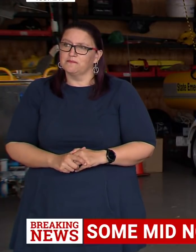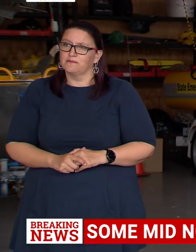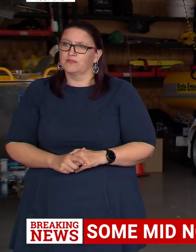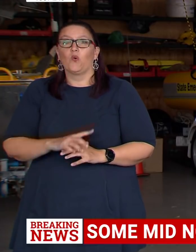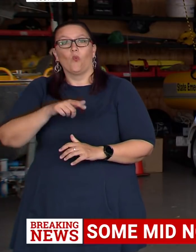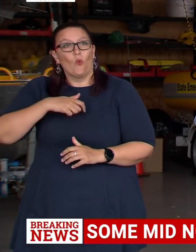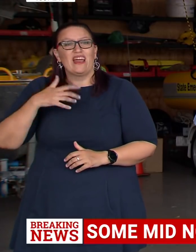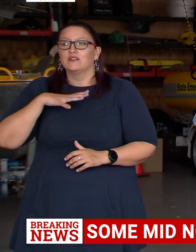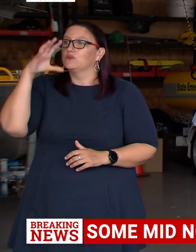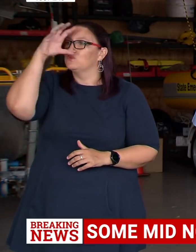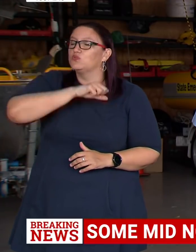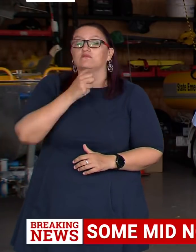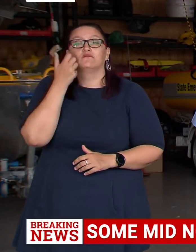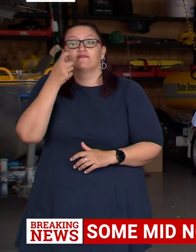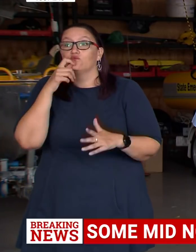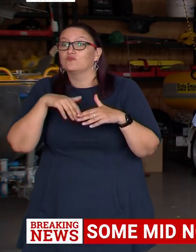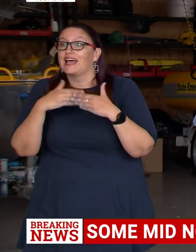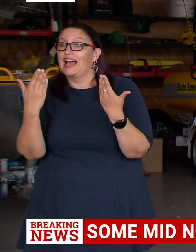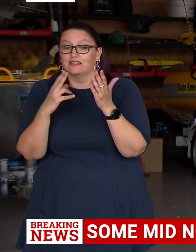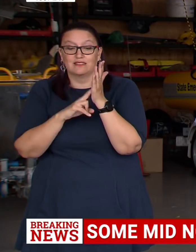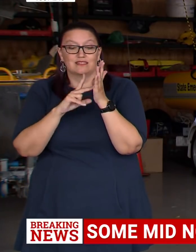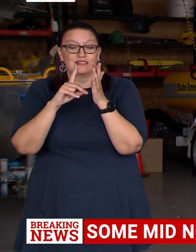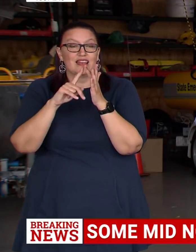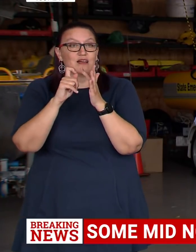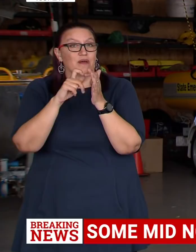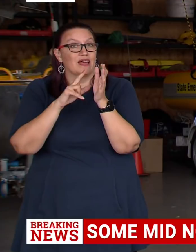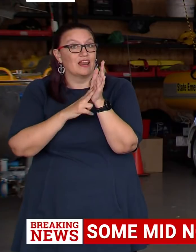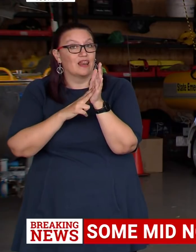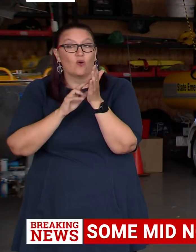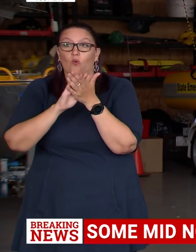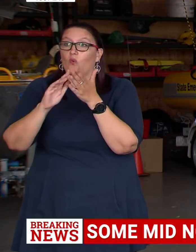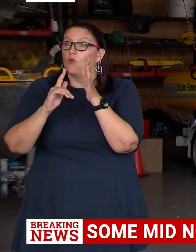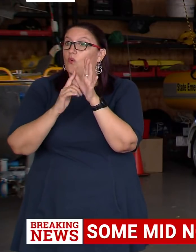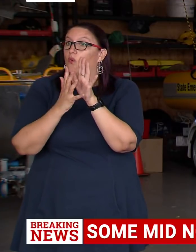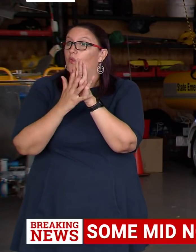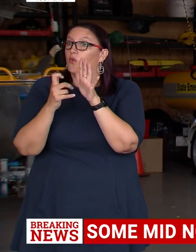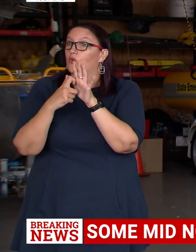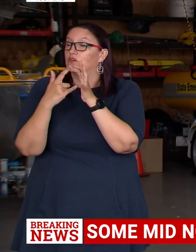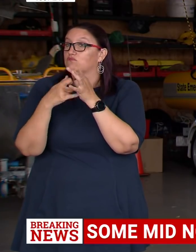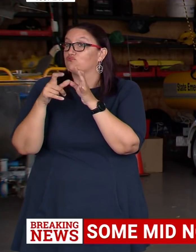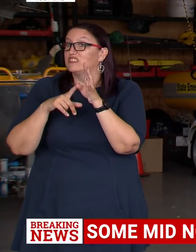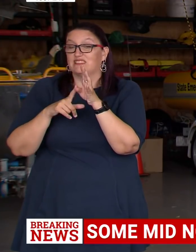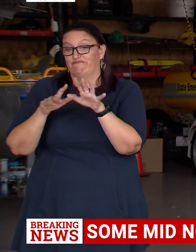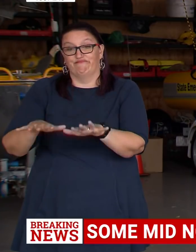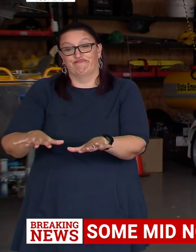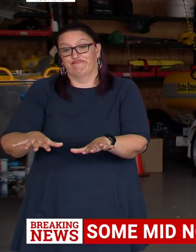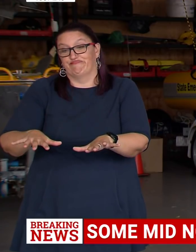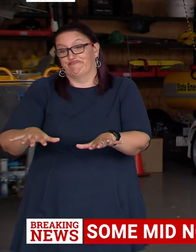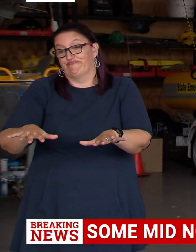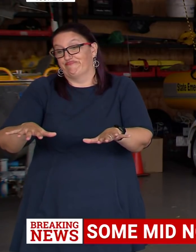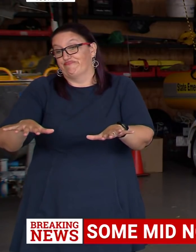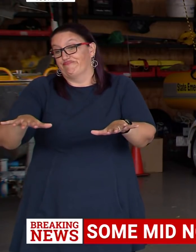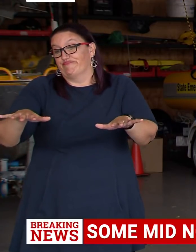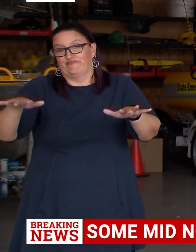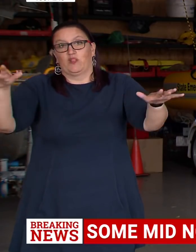in that catchment are just boiling over, and we have to assume that will be a 1 in 50-year event, and that will materialise in the